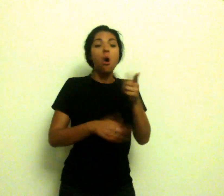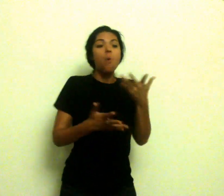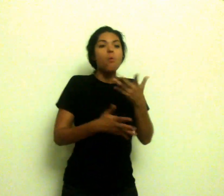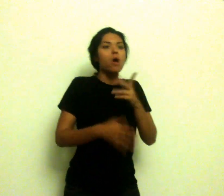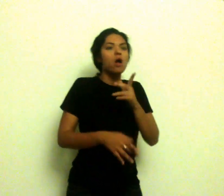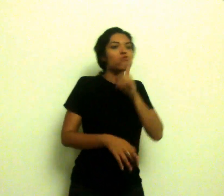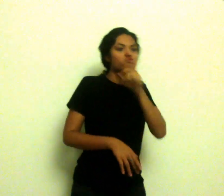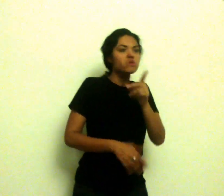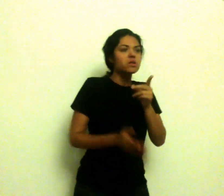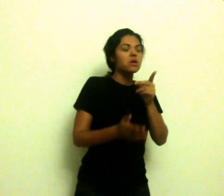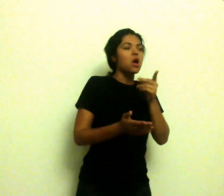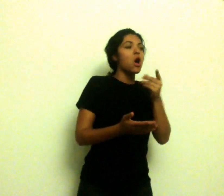refuse or garbage.